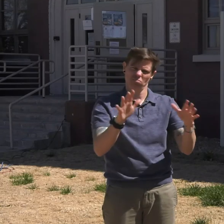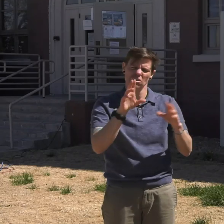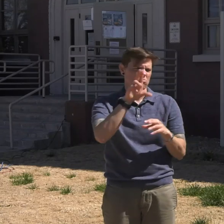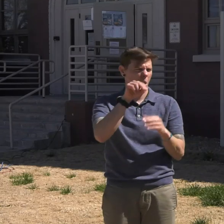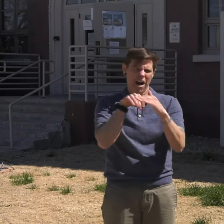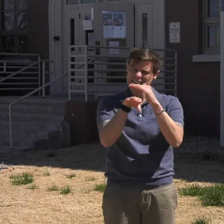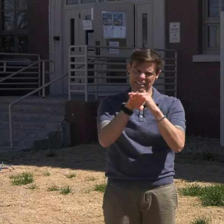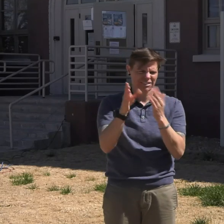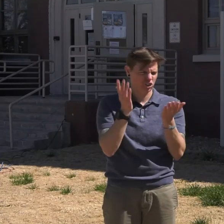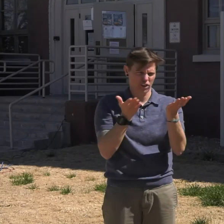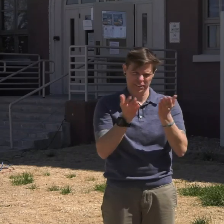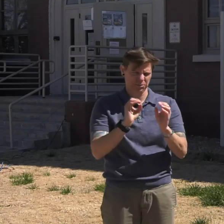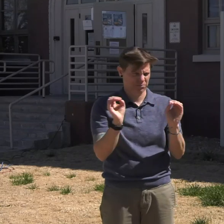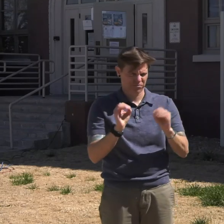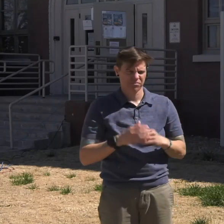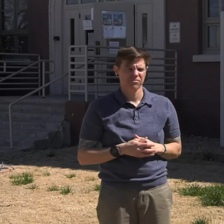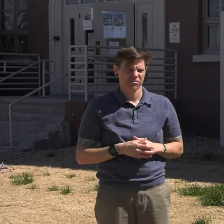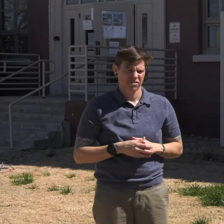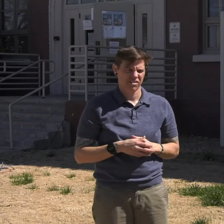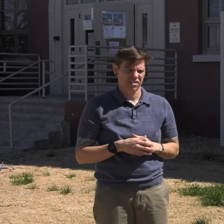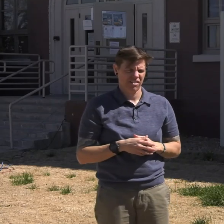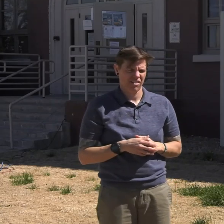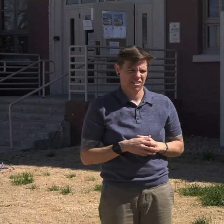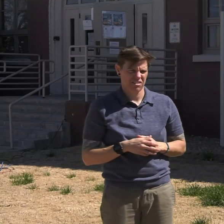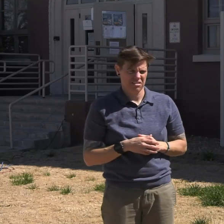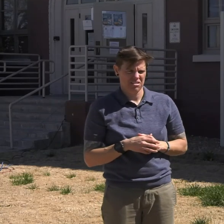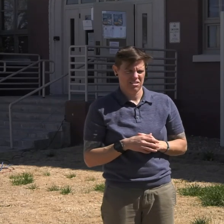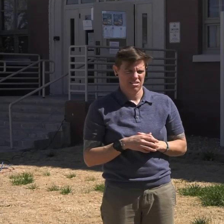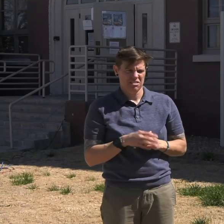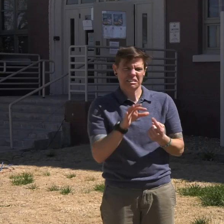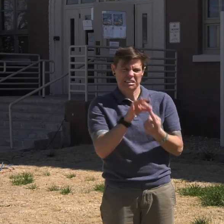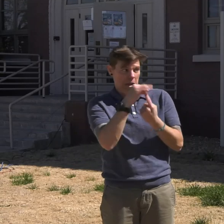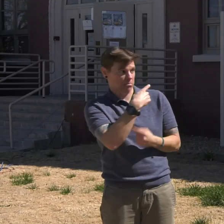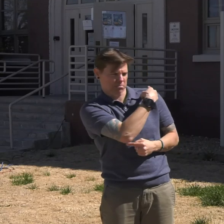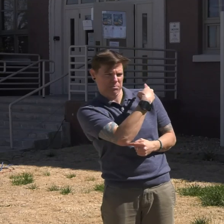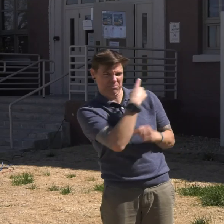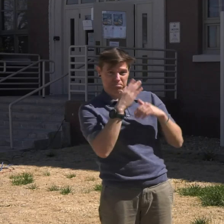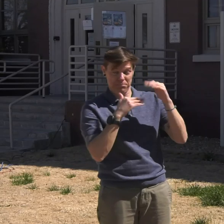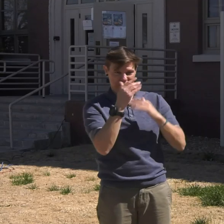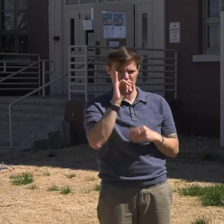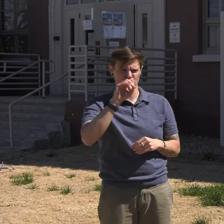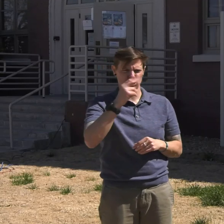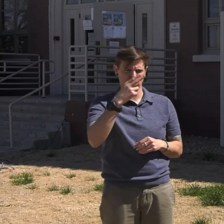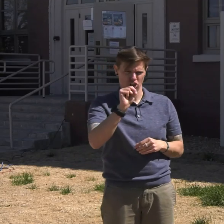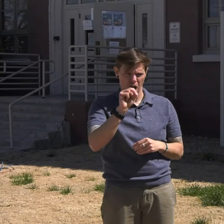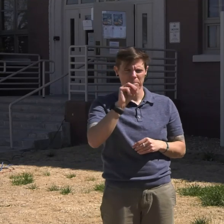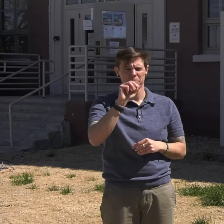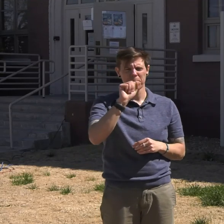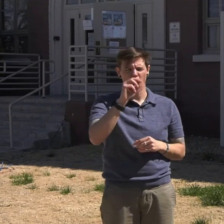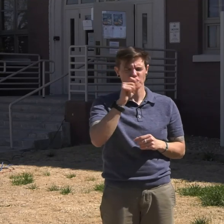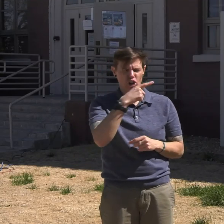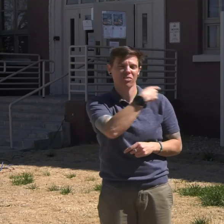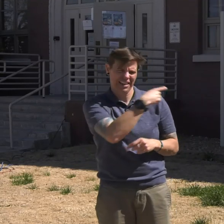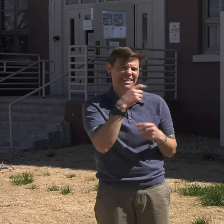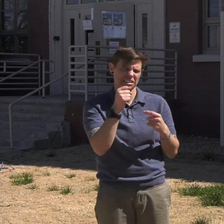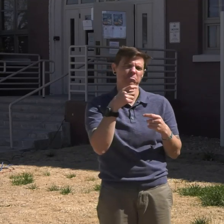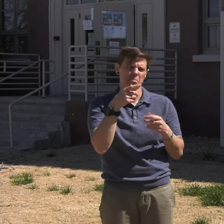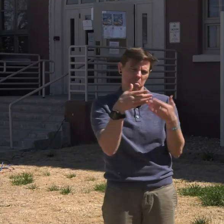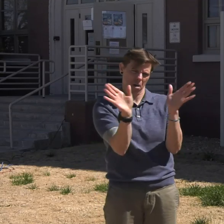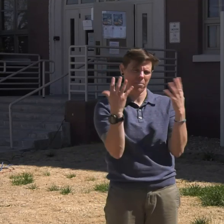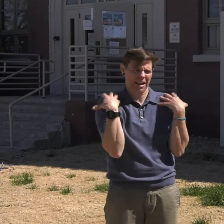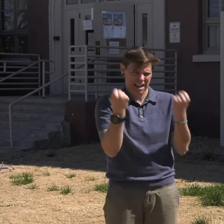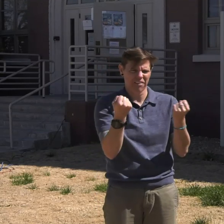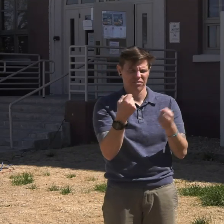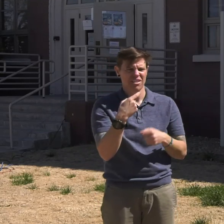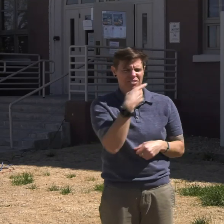exceptions, including the building that we're standing in front of. This is the John Marshall Center for Public Health and Services that we're going to talk about. There are four of these